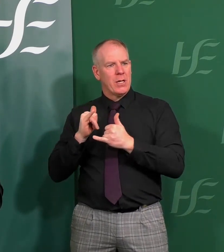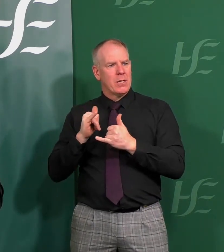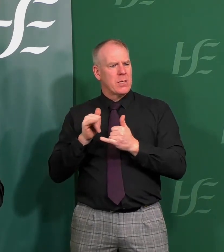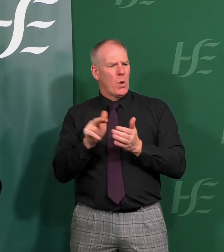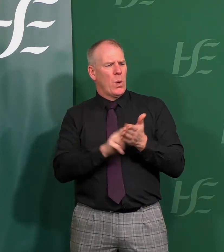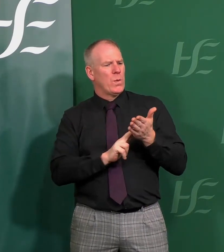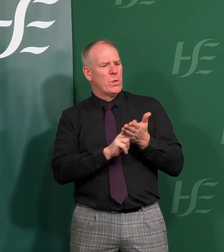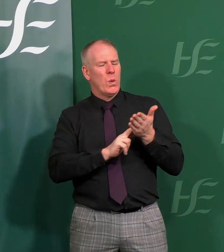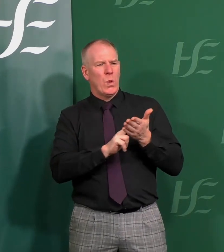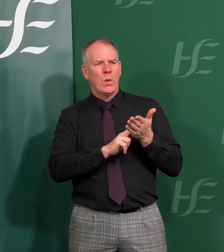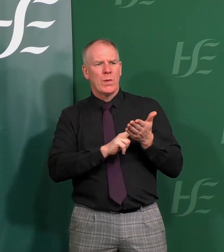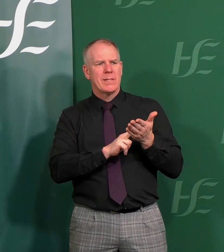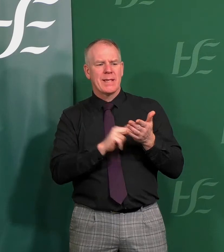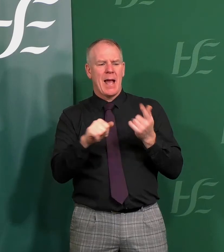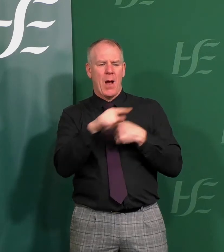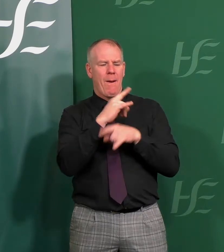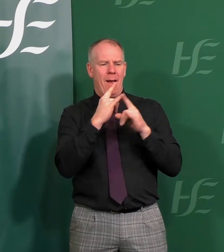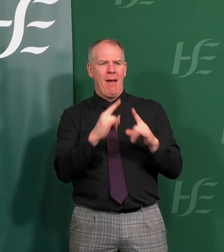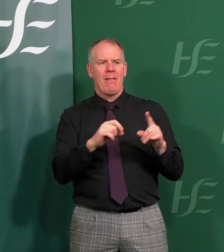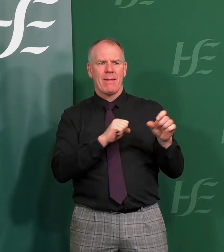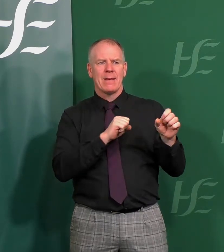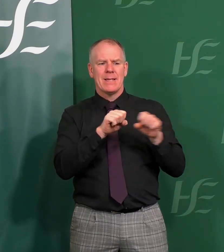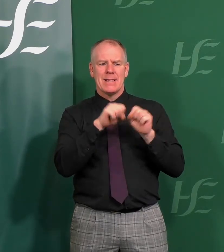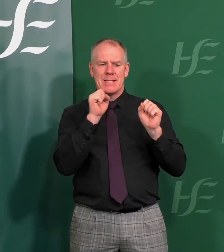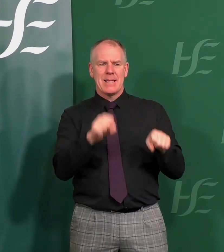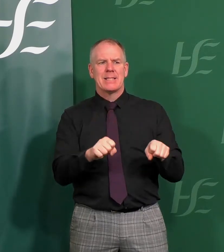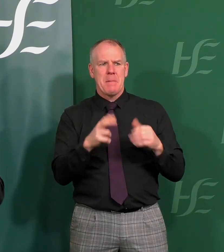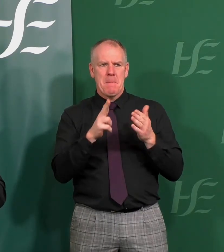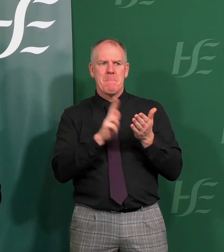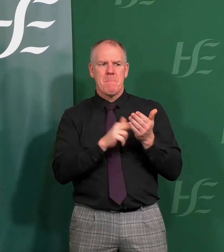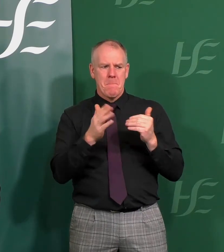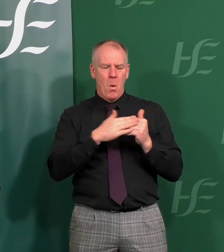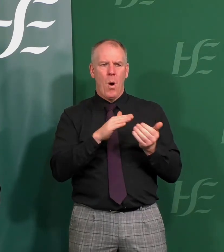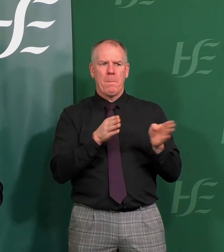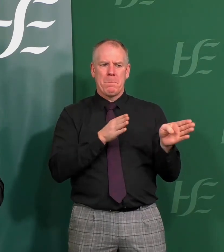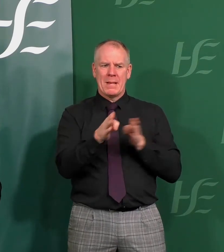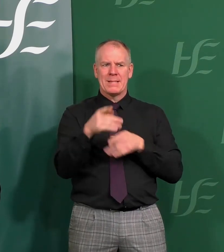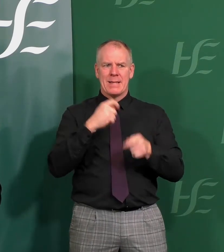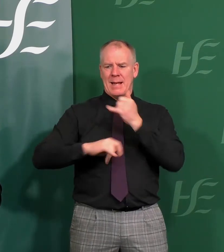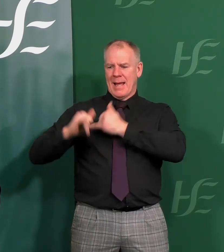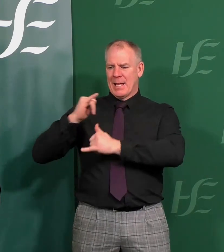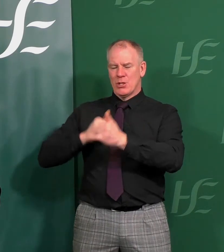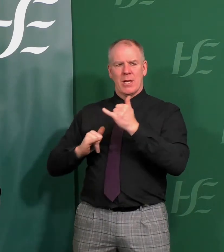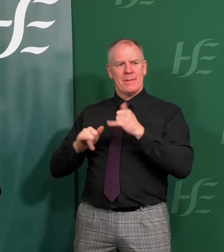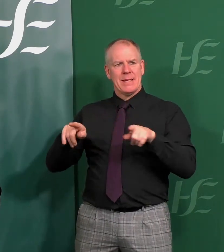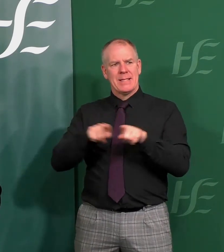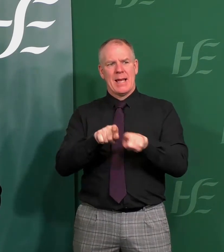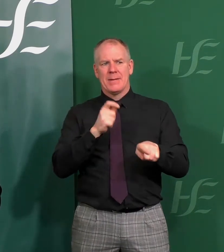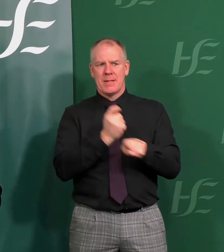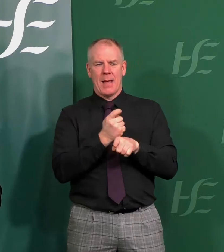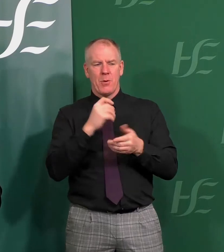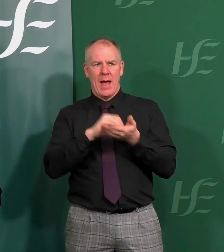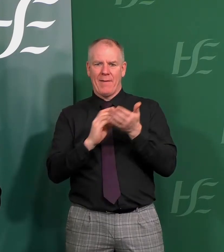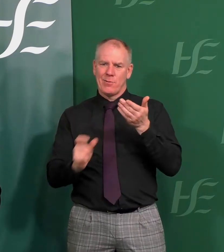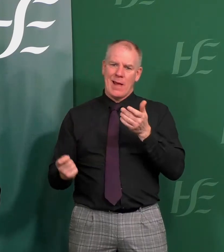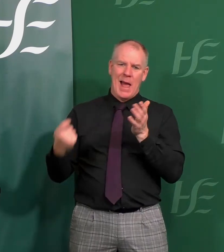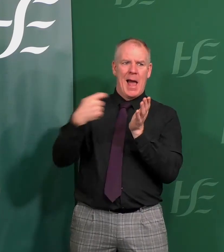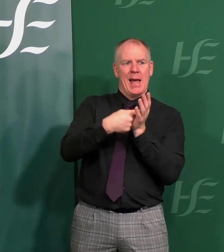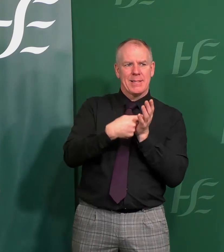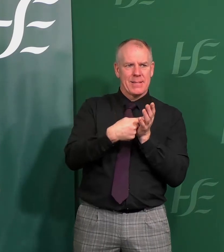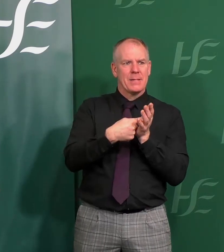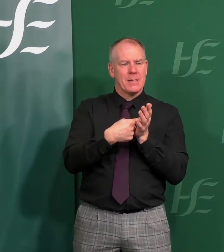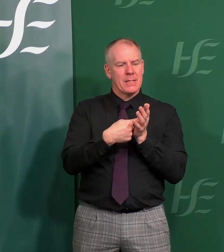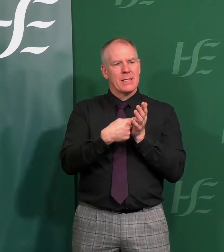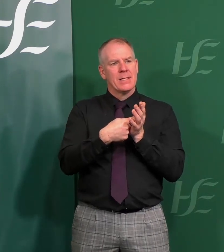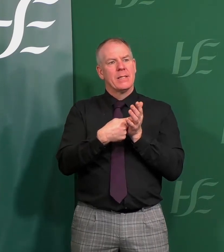very significant compared to what it was this time last year. And do layer into that, which is being